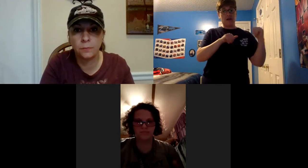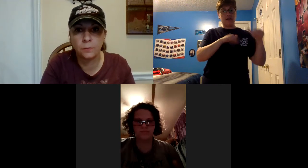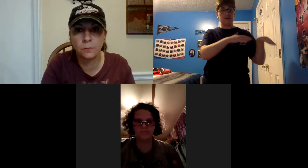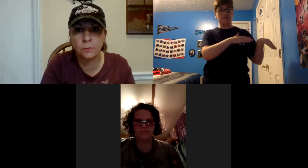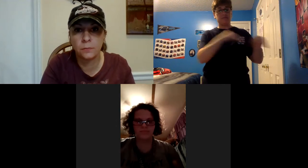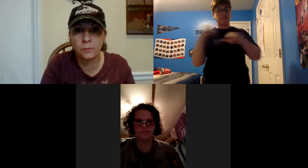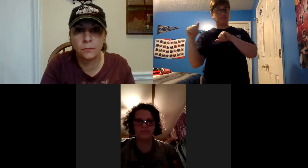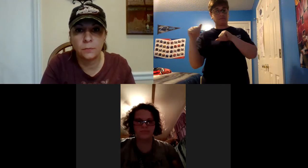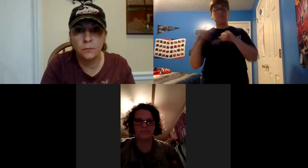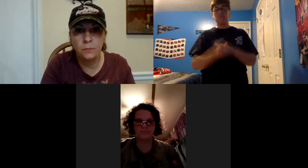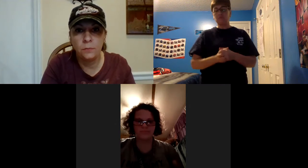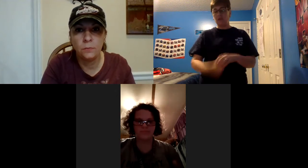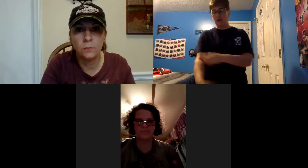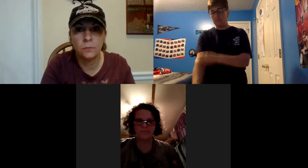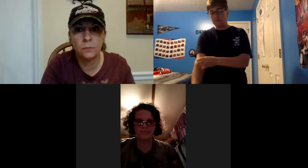is correct.